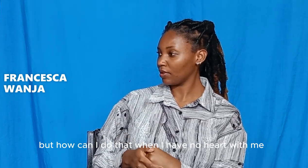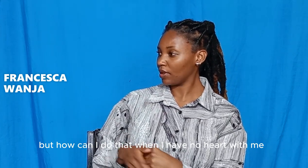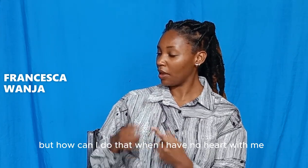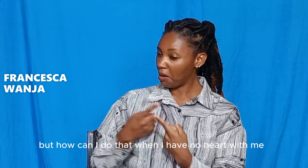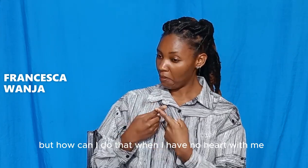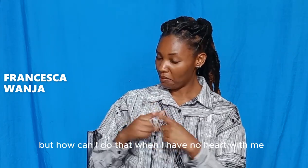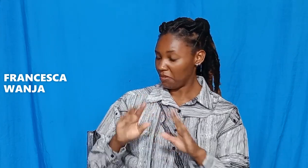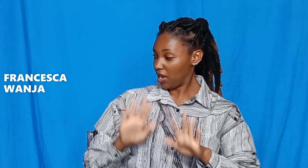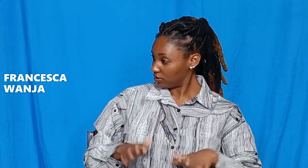me?